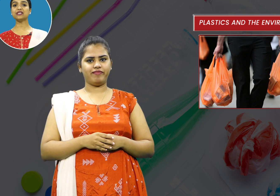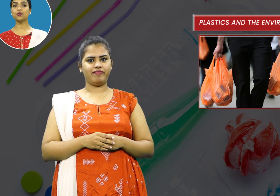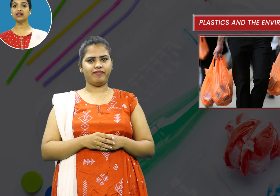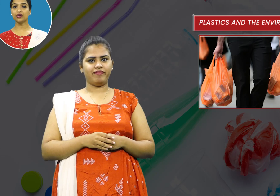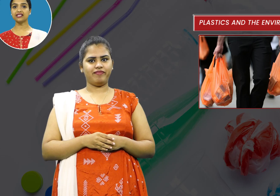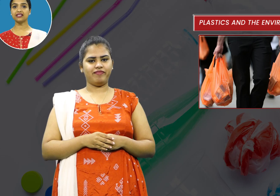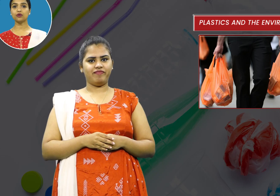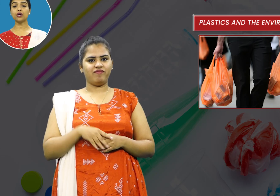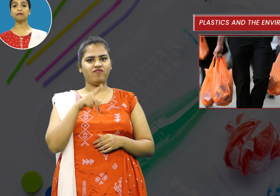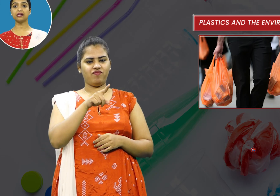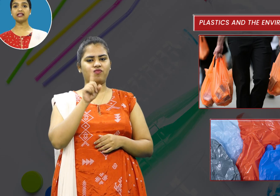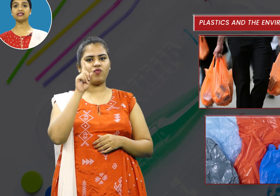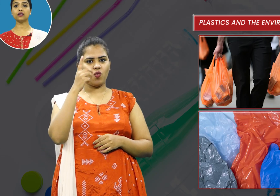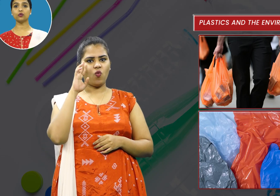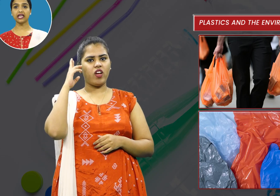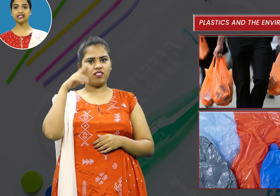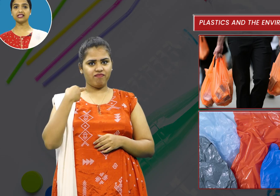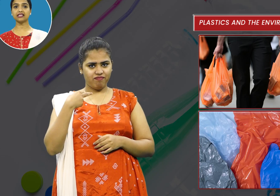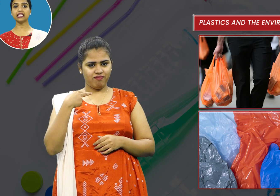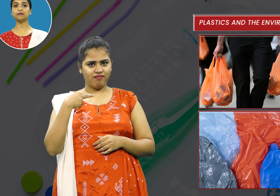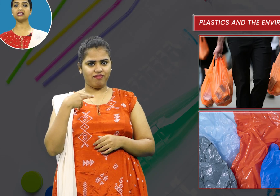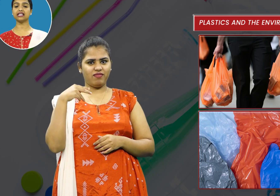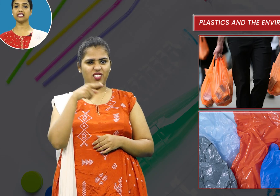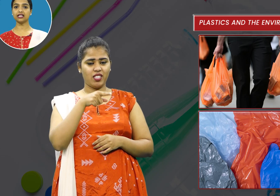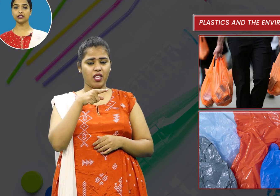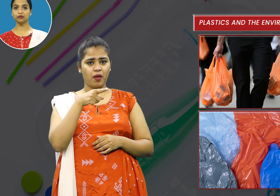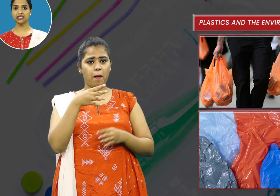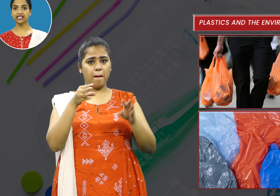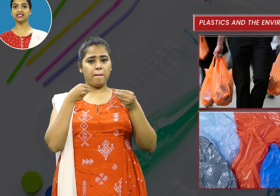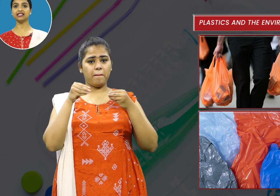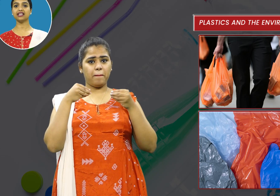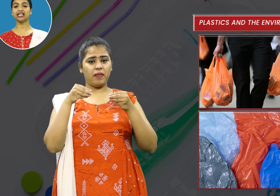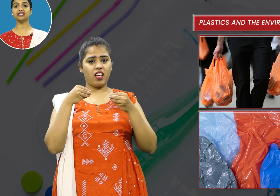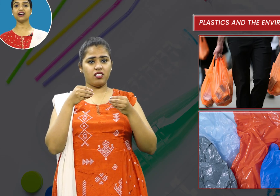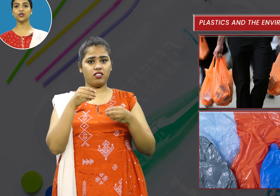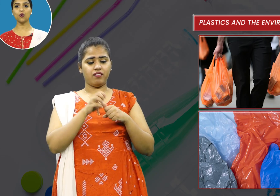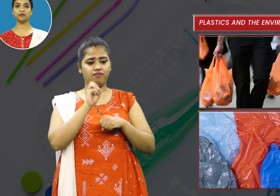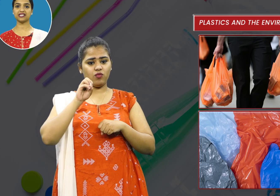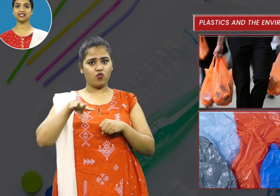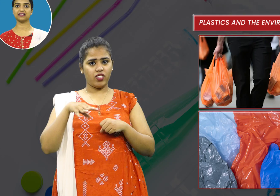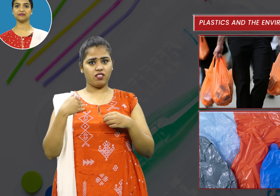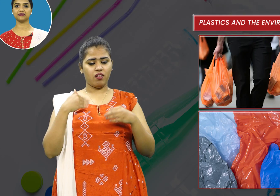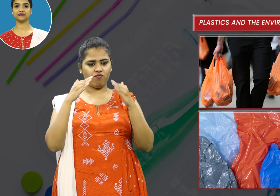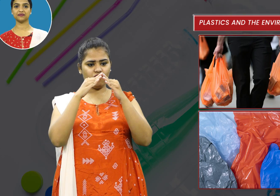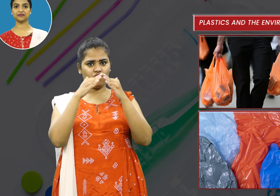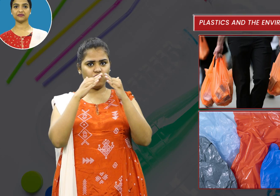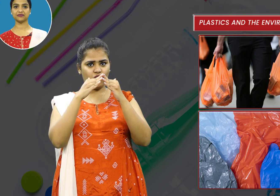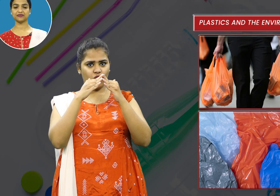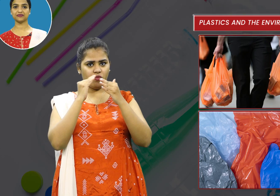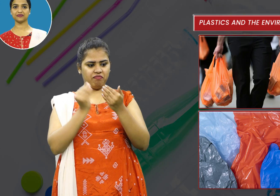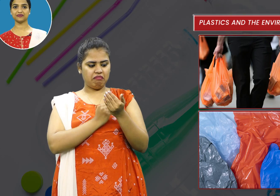That is one reason why plastic waste keeps getting accumulated in our homes.